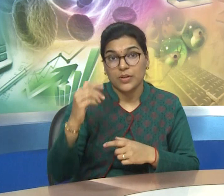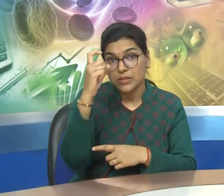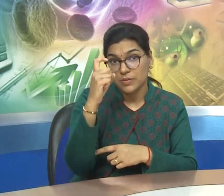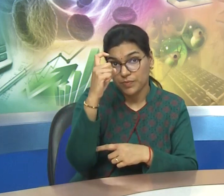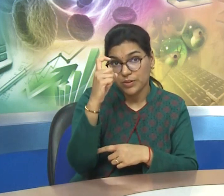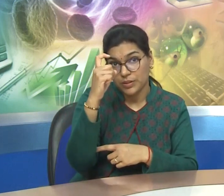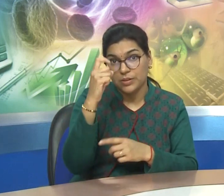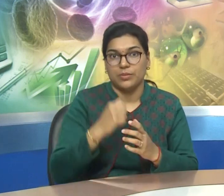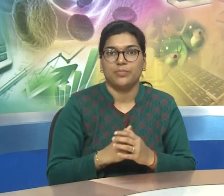Point 7.